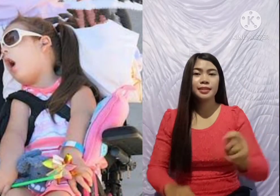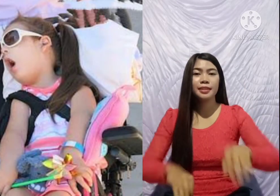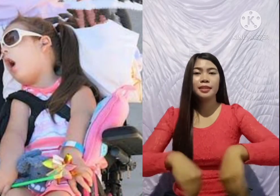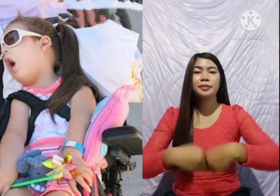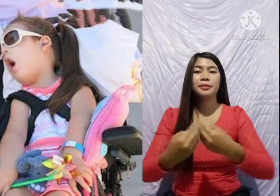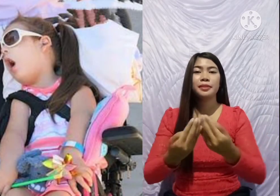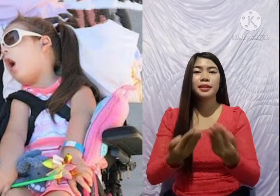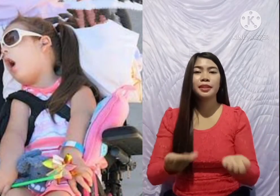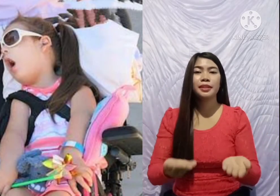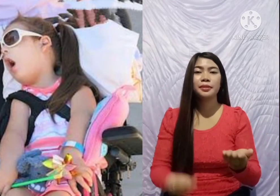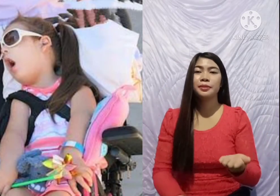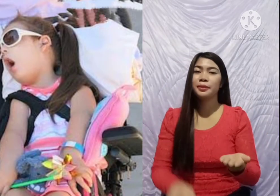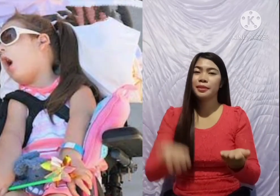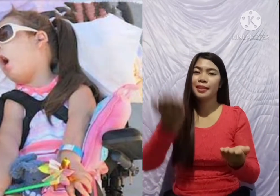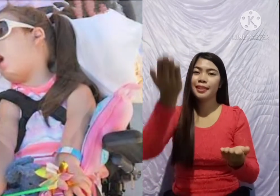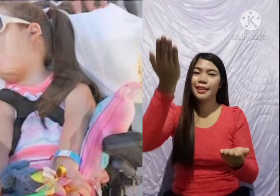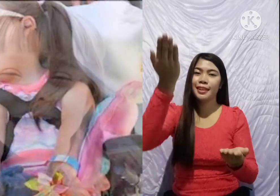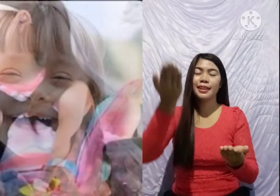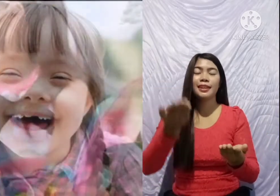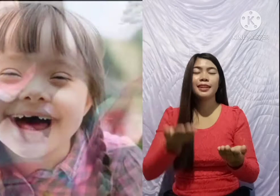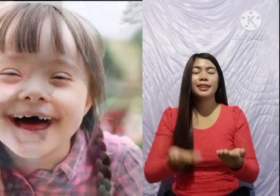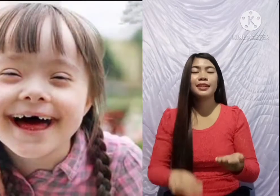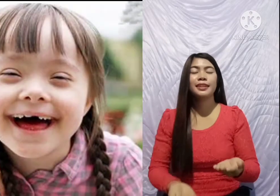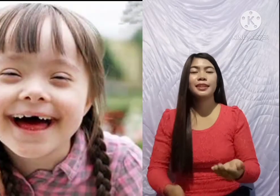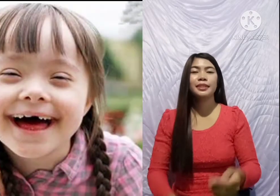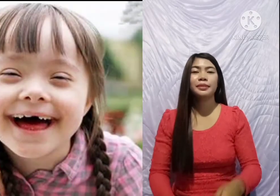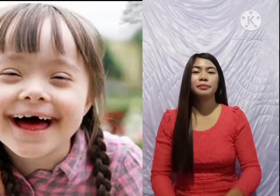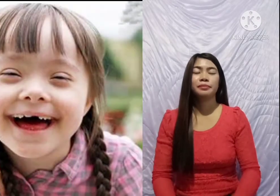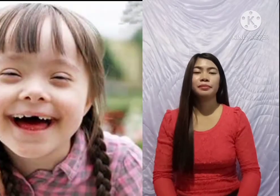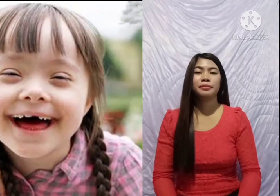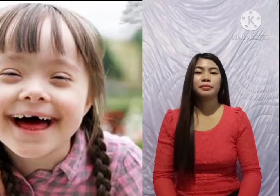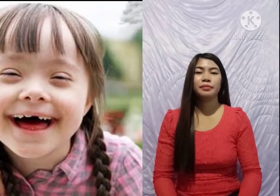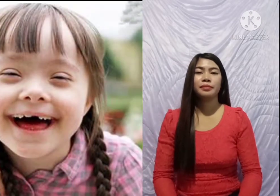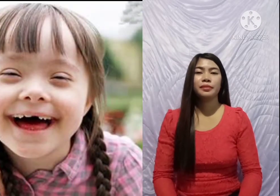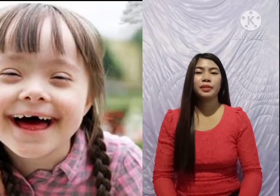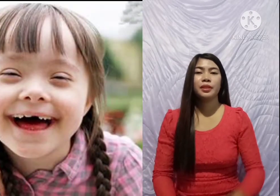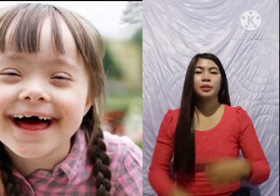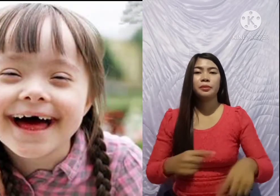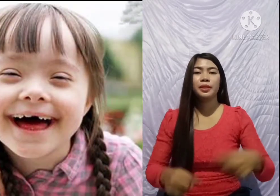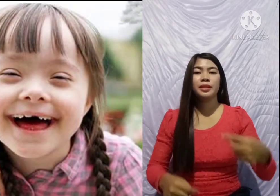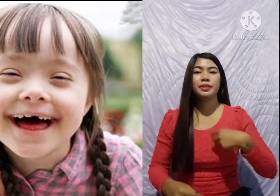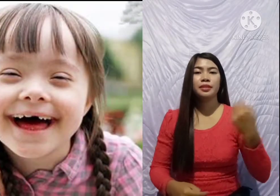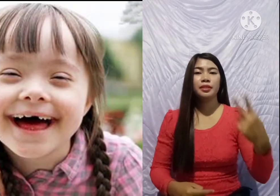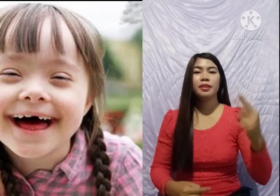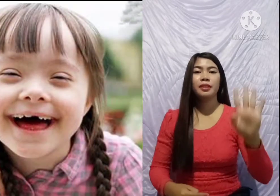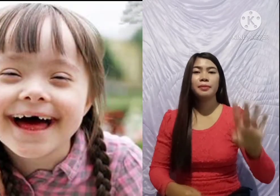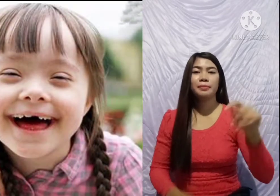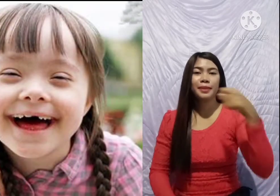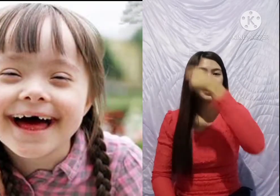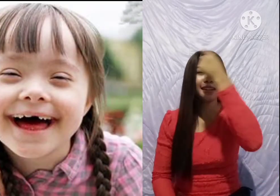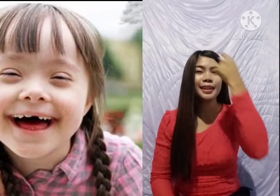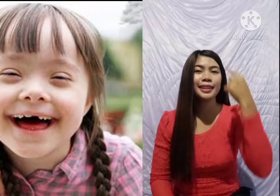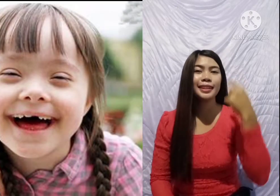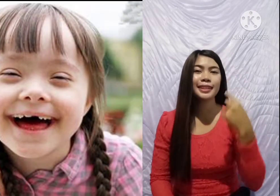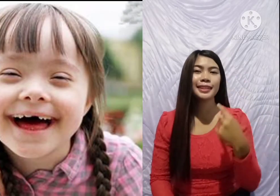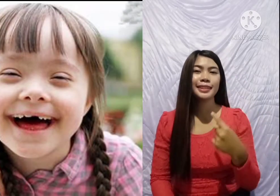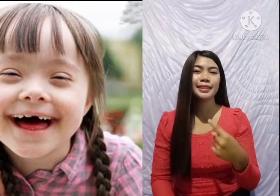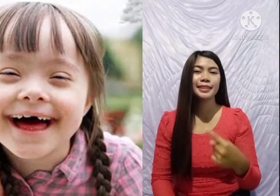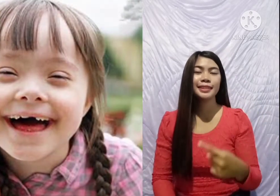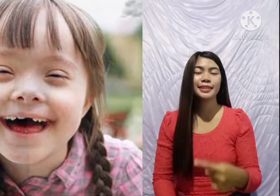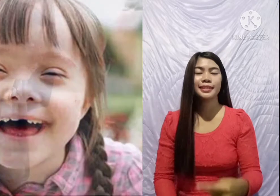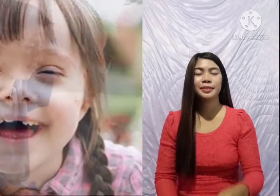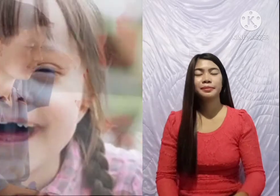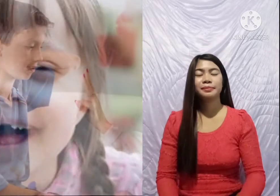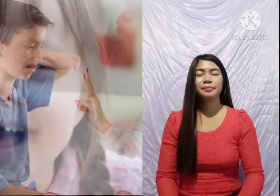When I see your face,